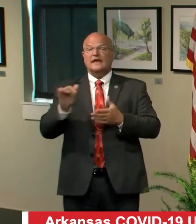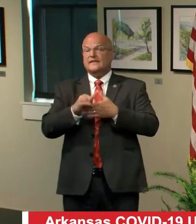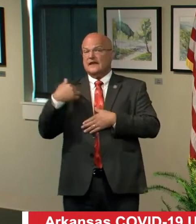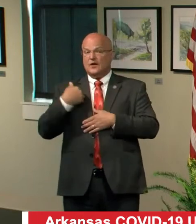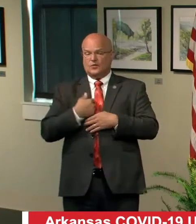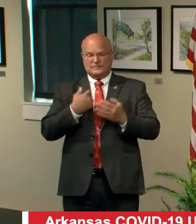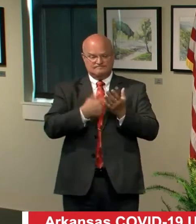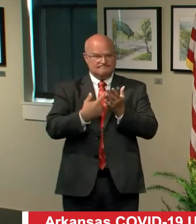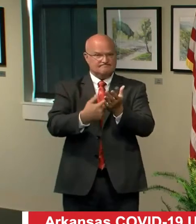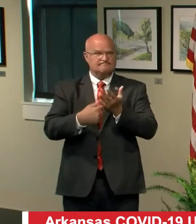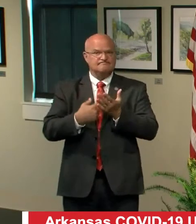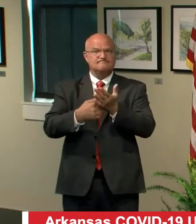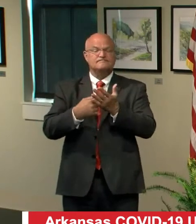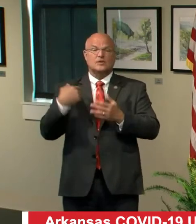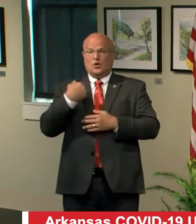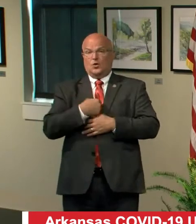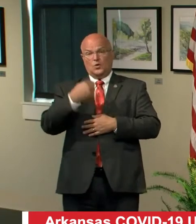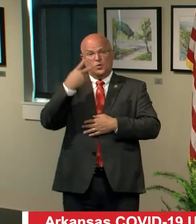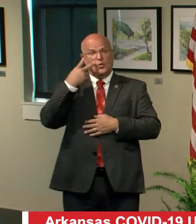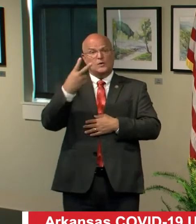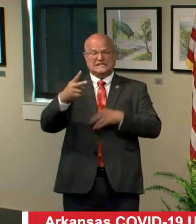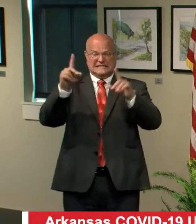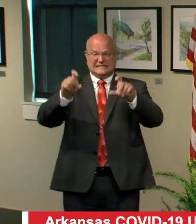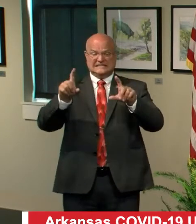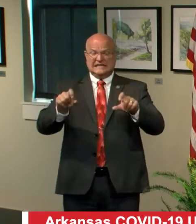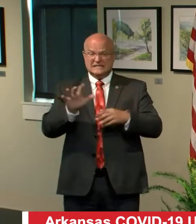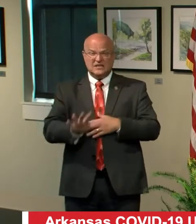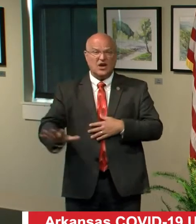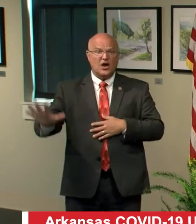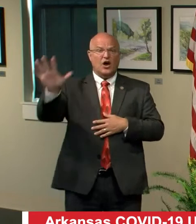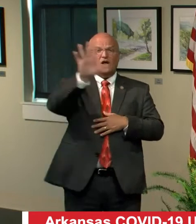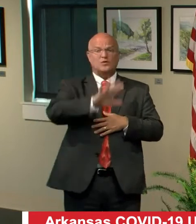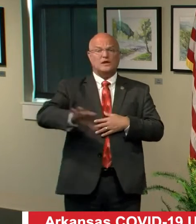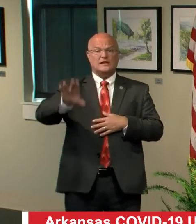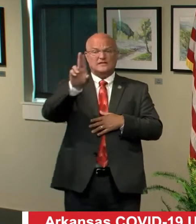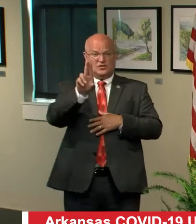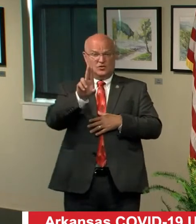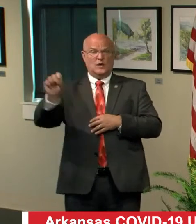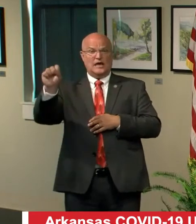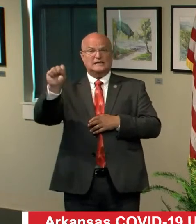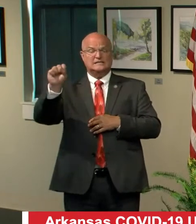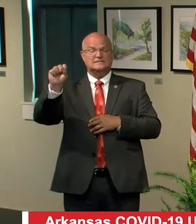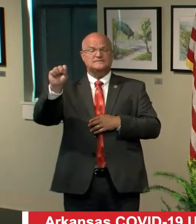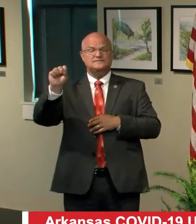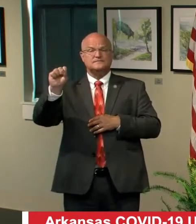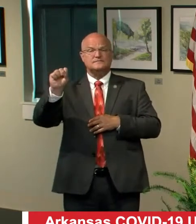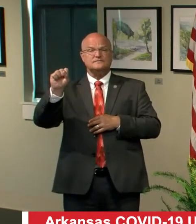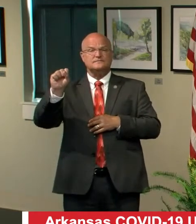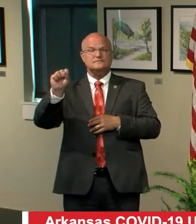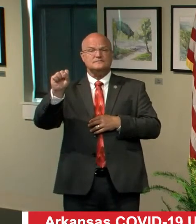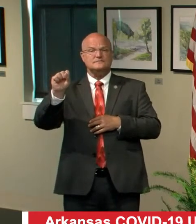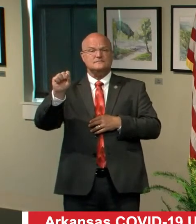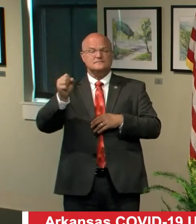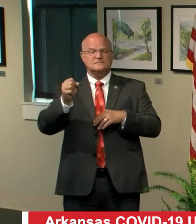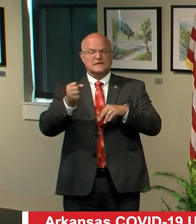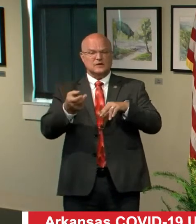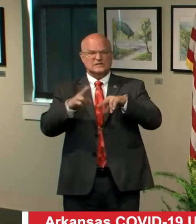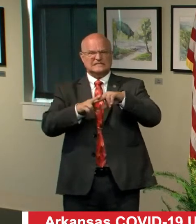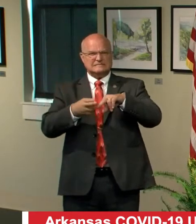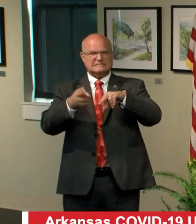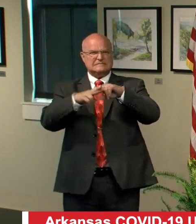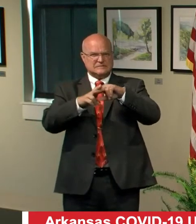that we talked about. As we see testing all across the United States just